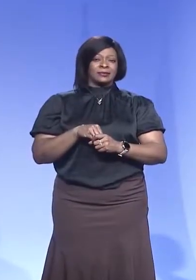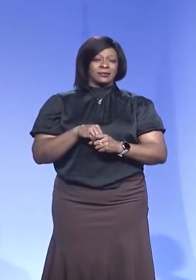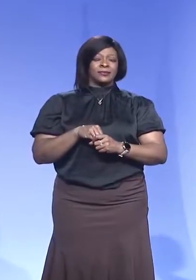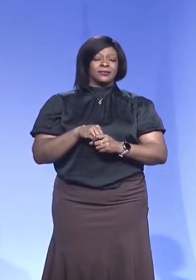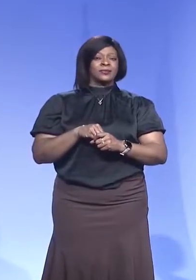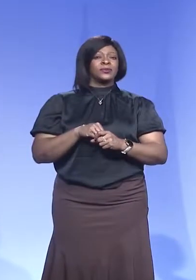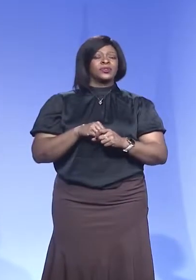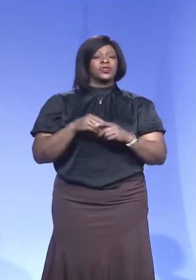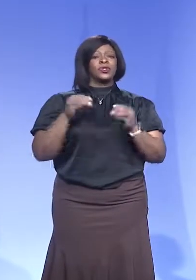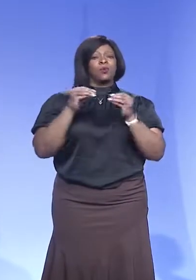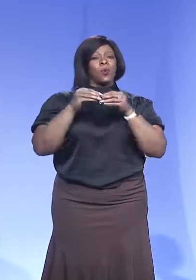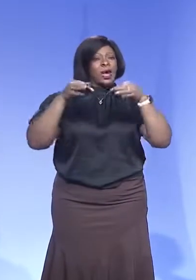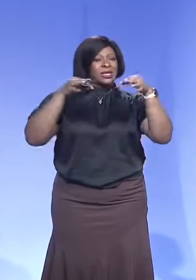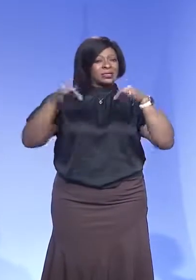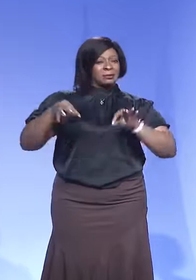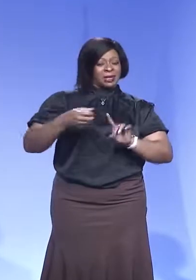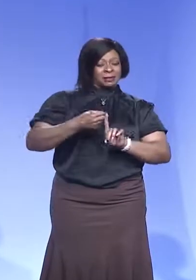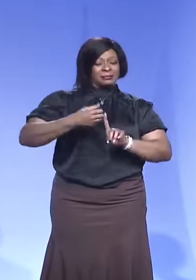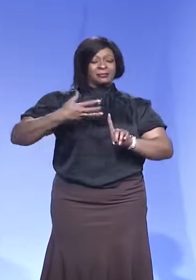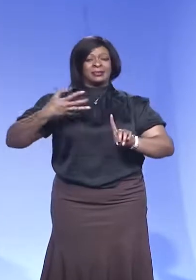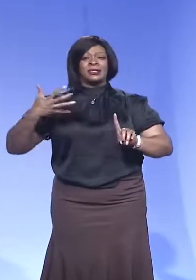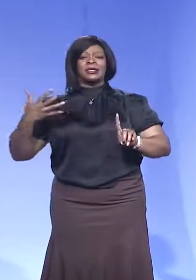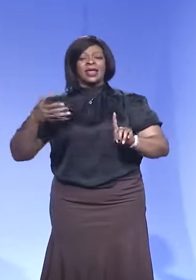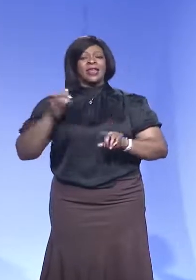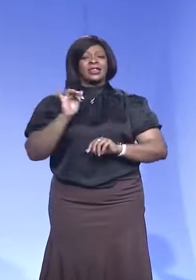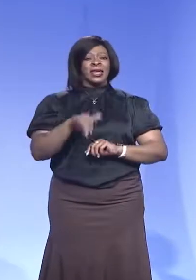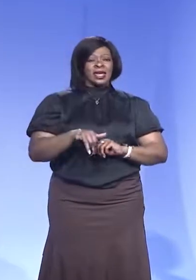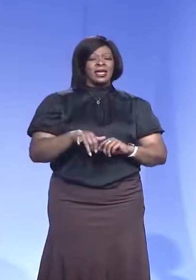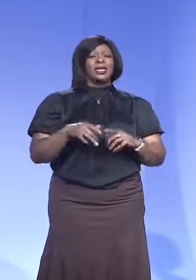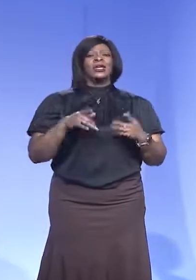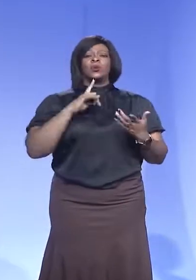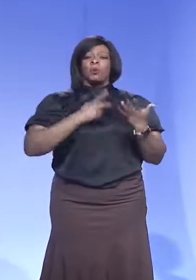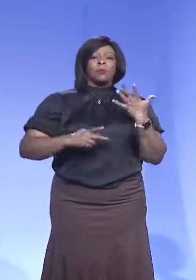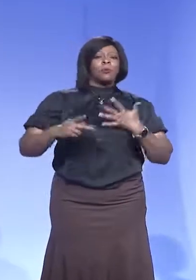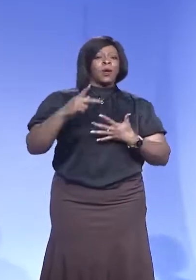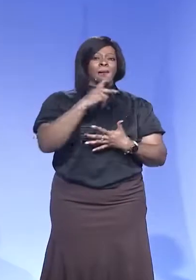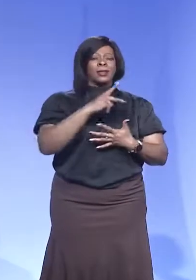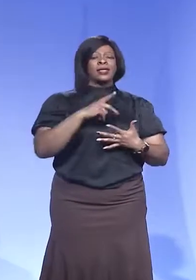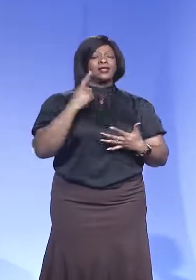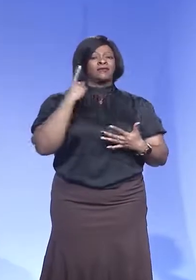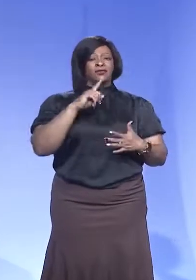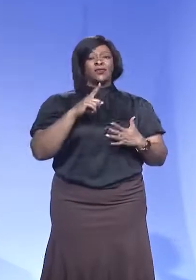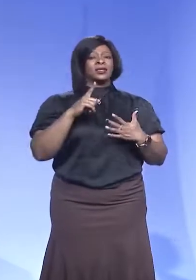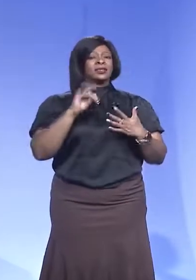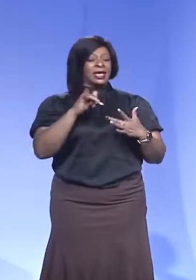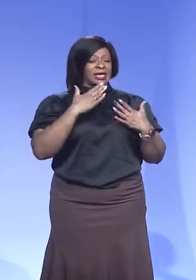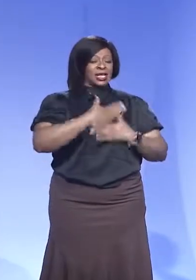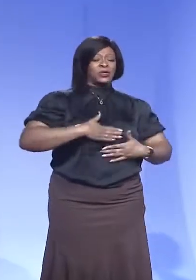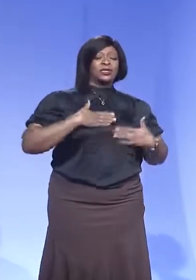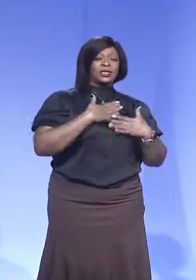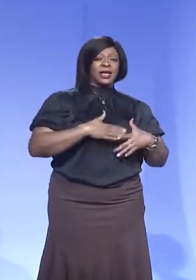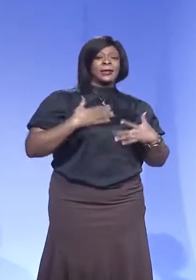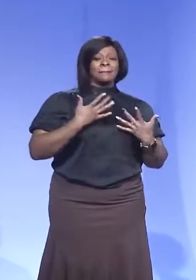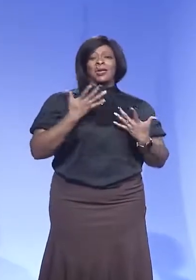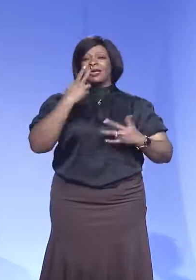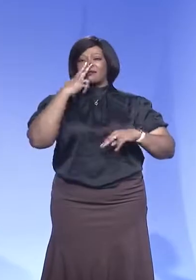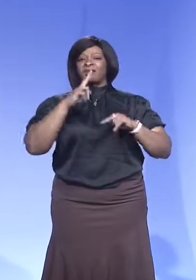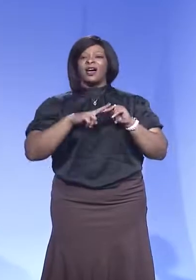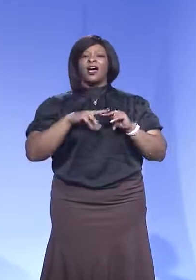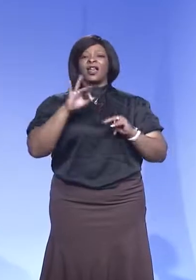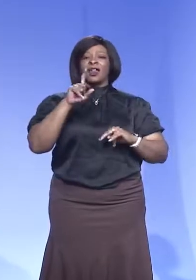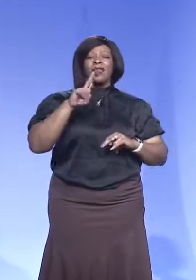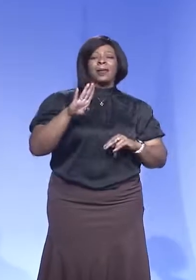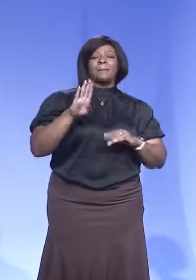to further explain the fact that it is primarily the entertainment and recreation aspect